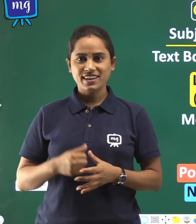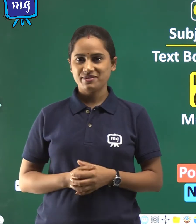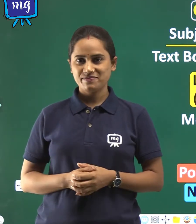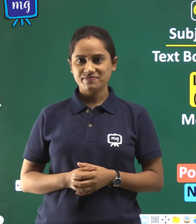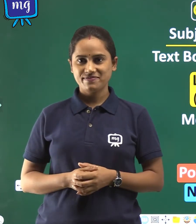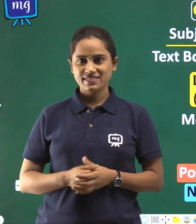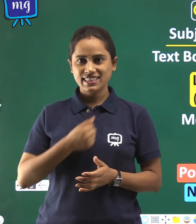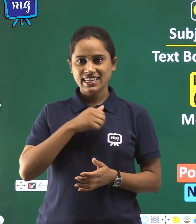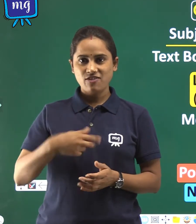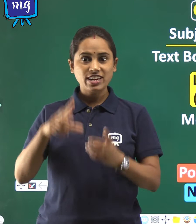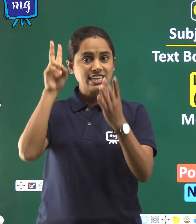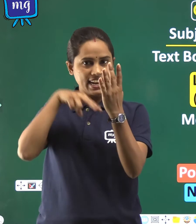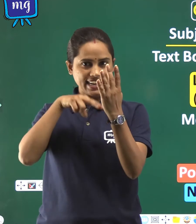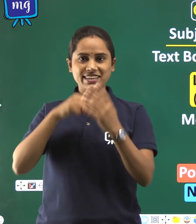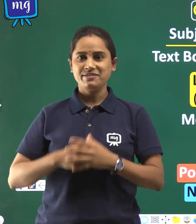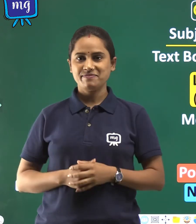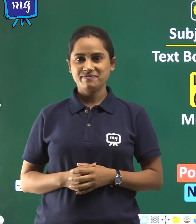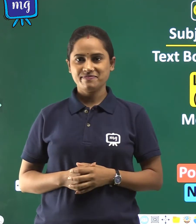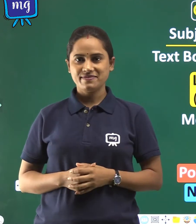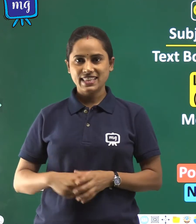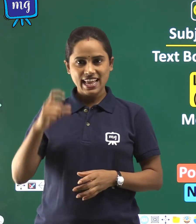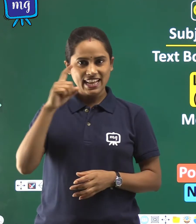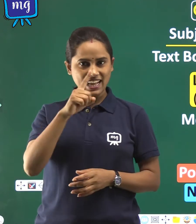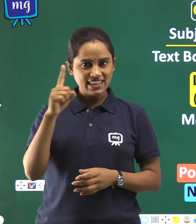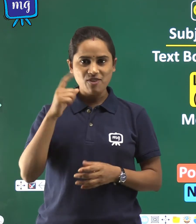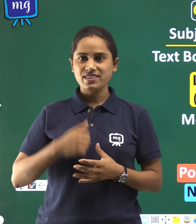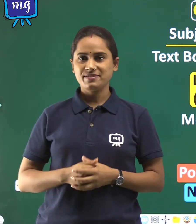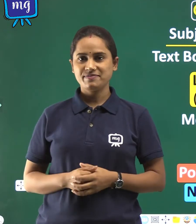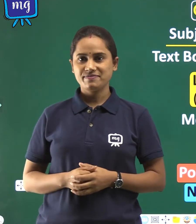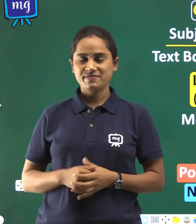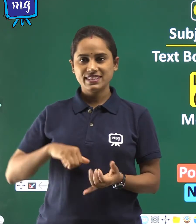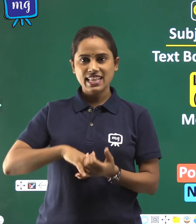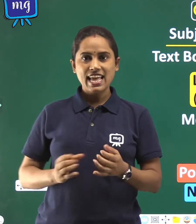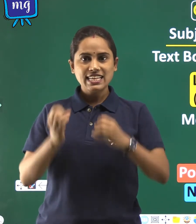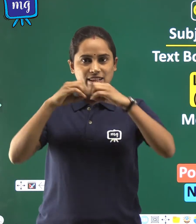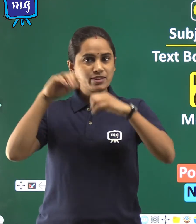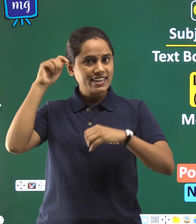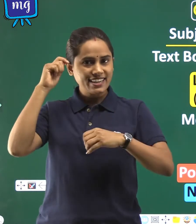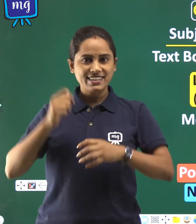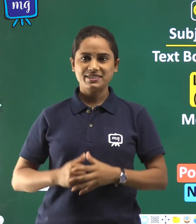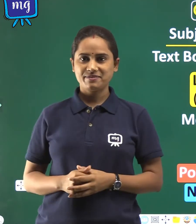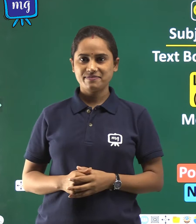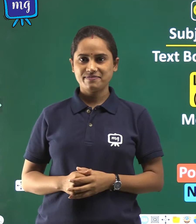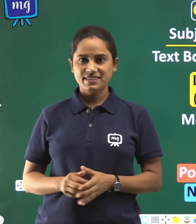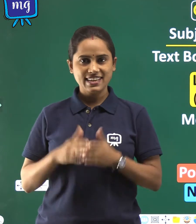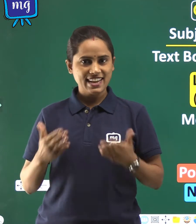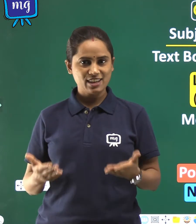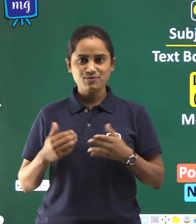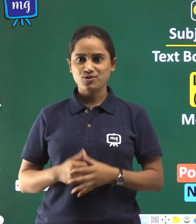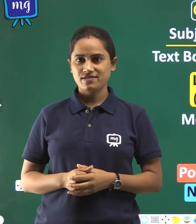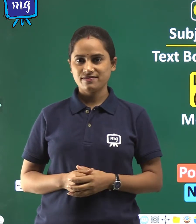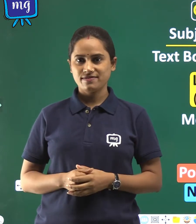Today, we shall read Class 11, Subject English,